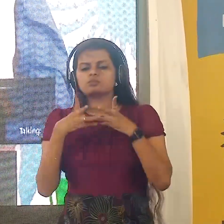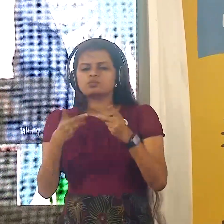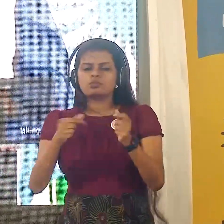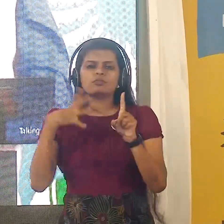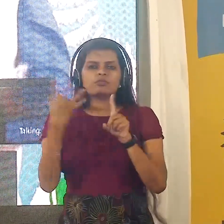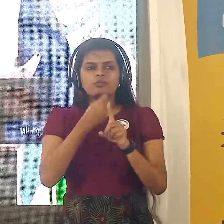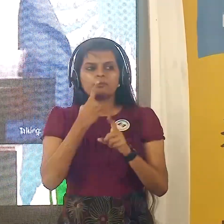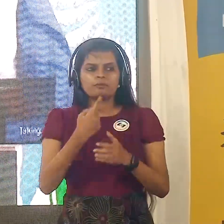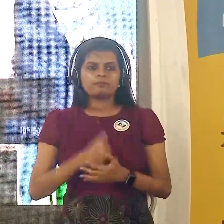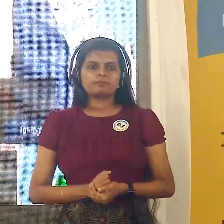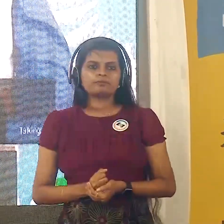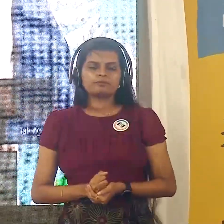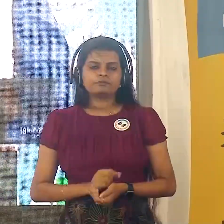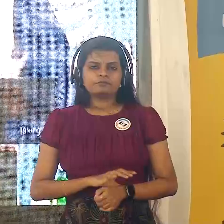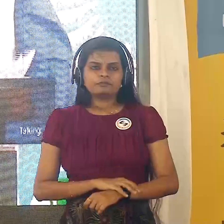be found out.